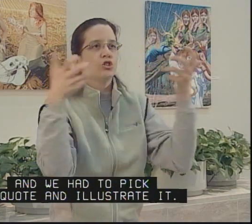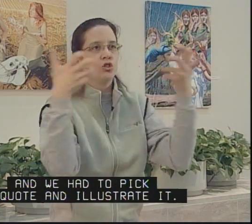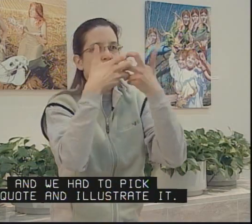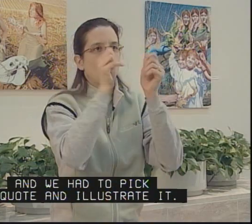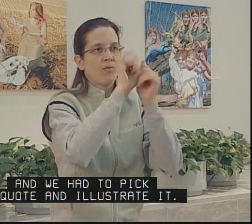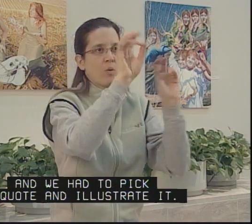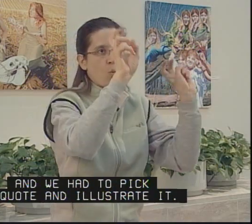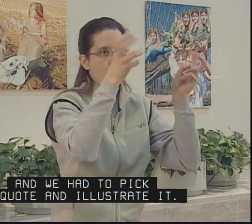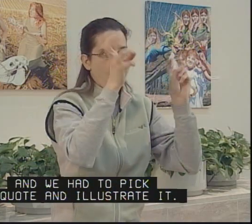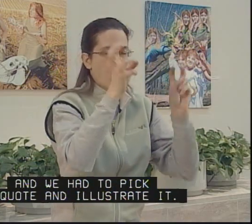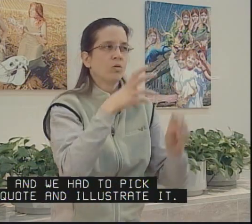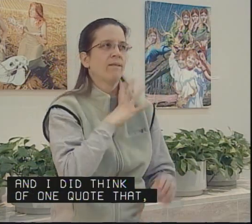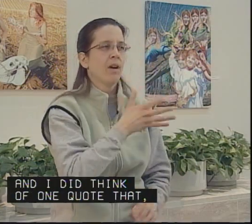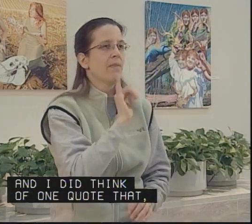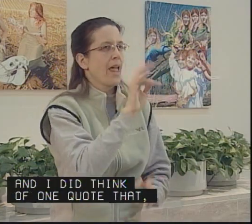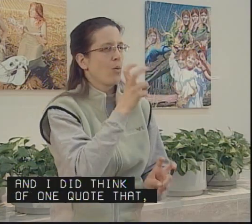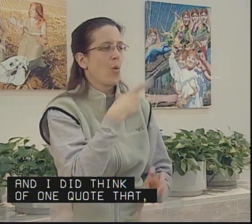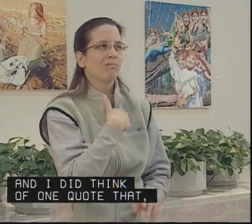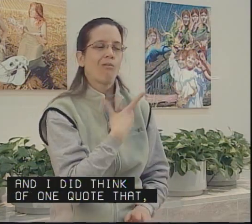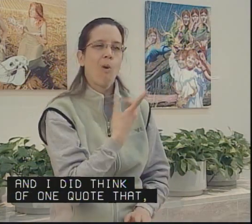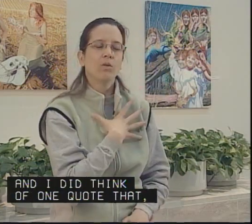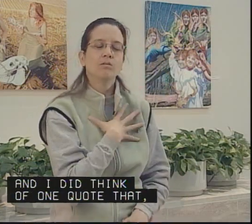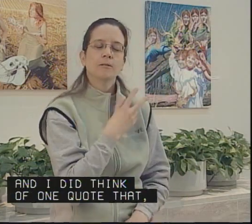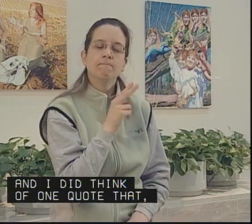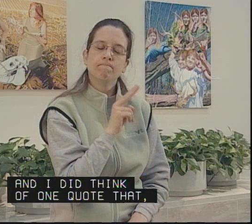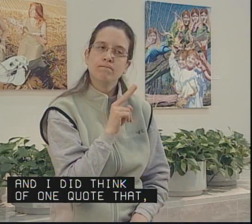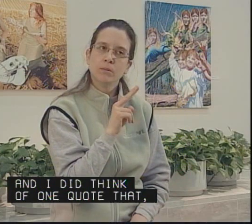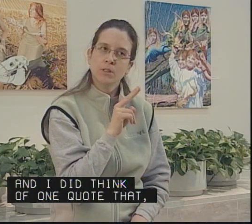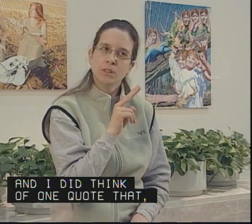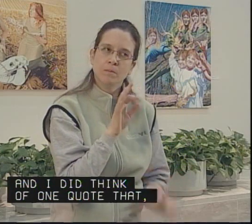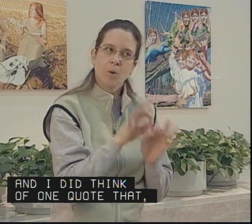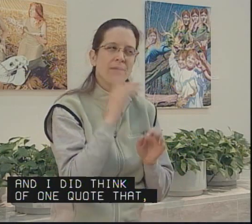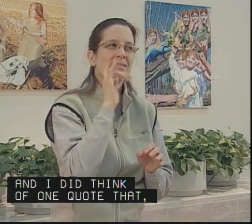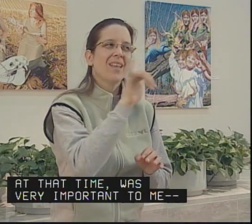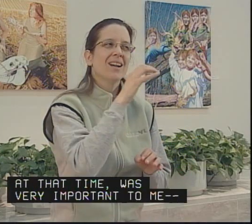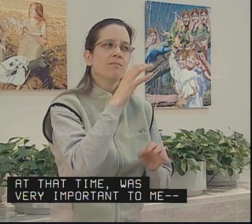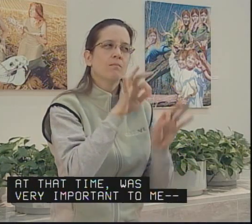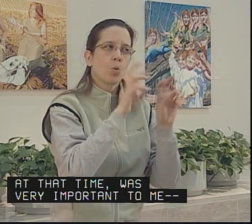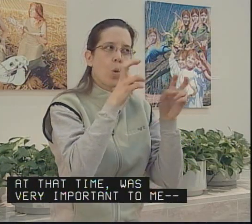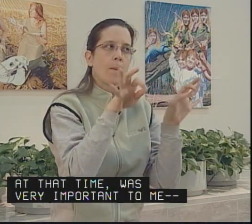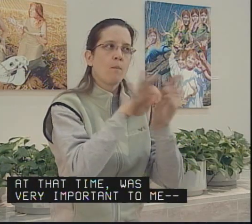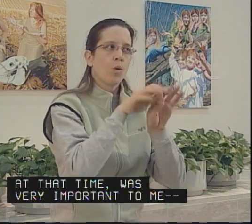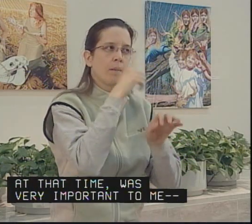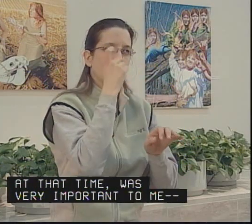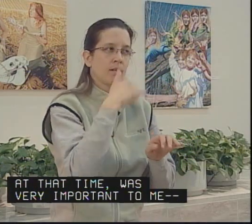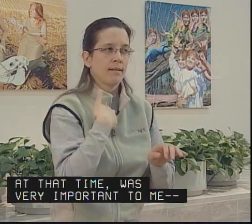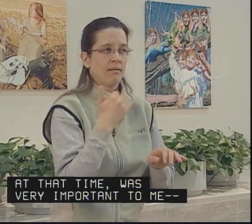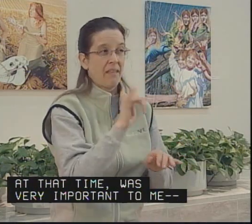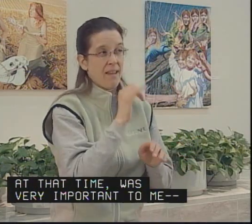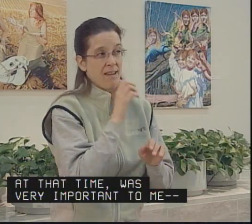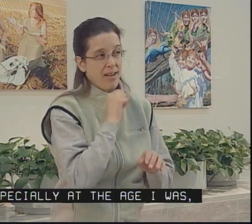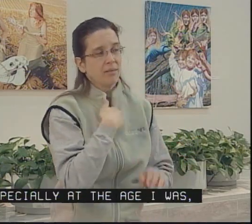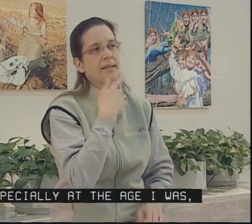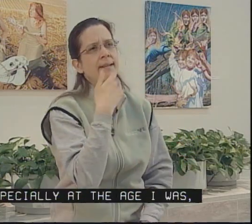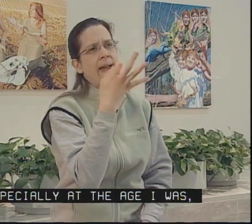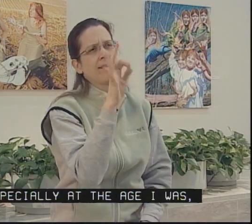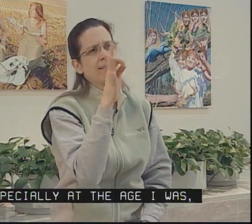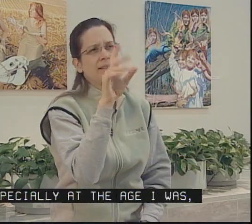it. And I did think of one quote that at that time was very important to me, especially at the age I